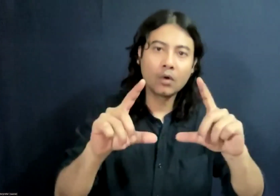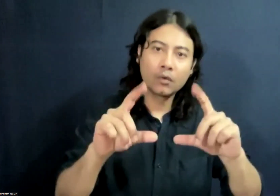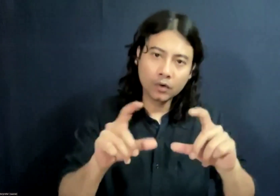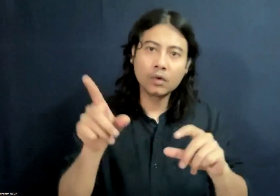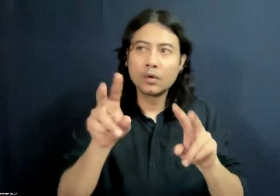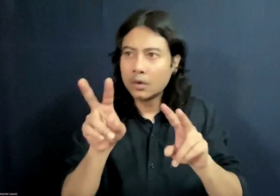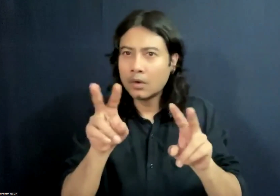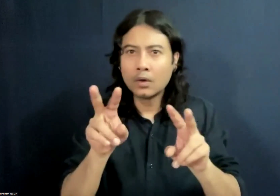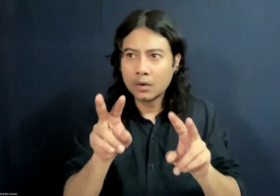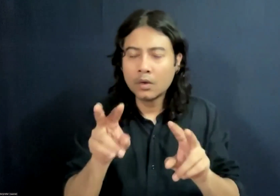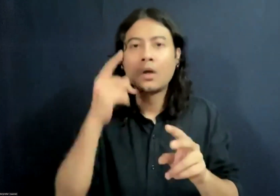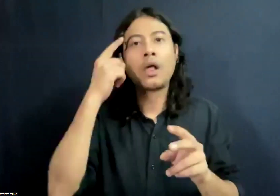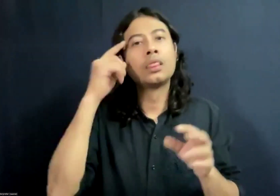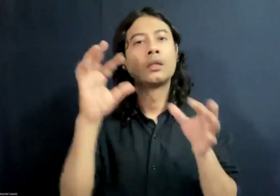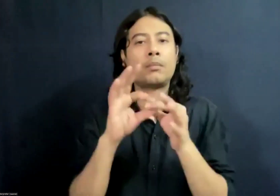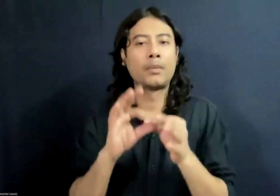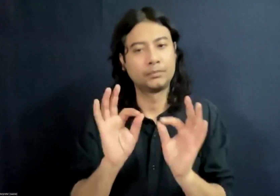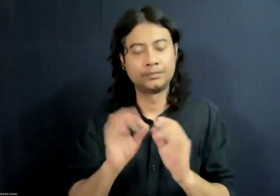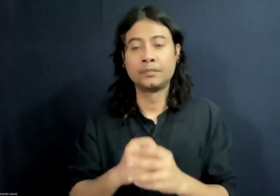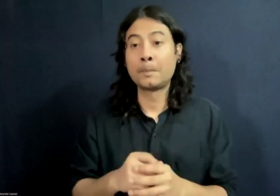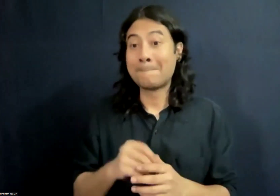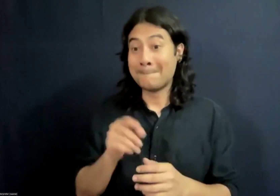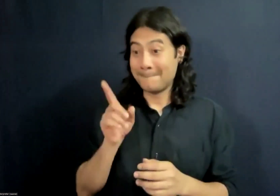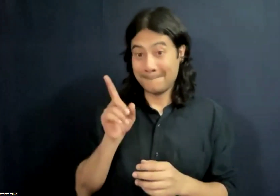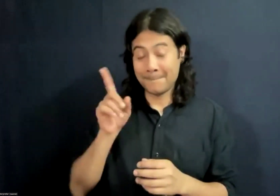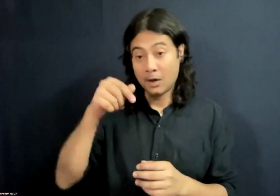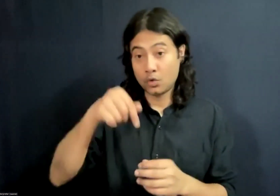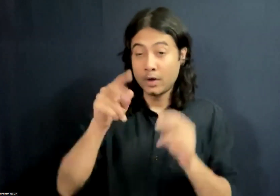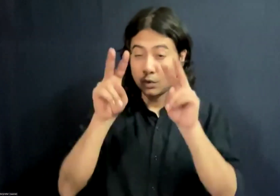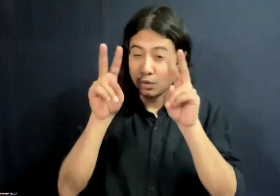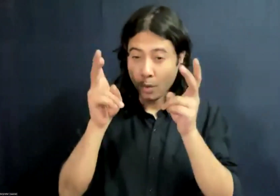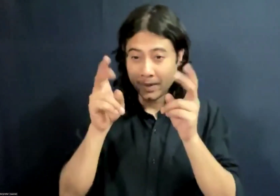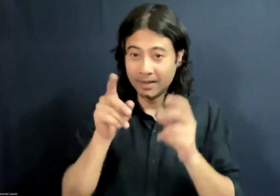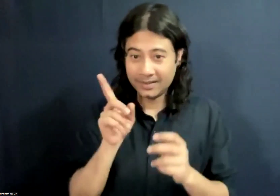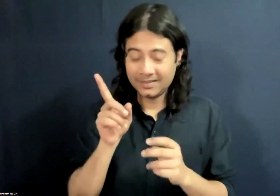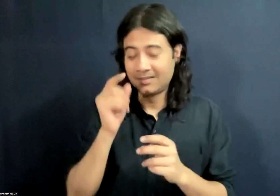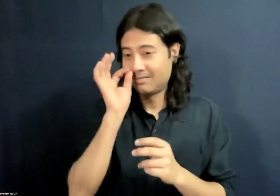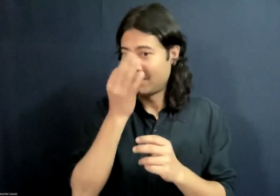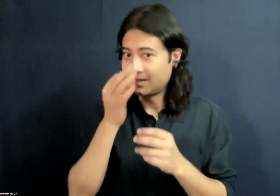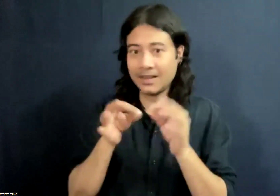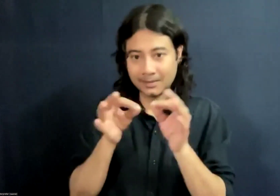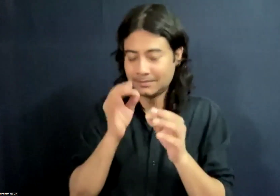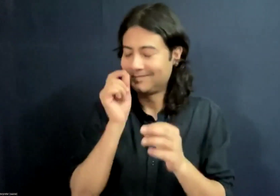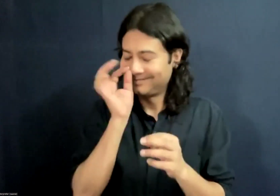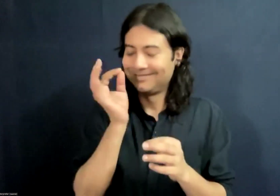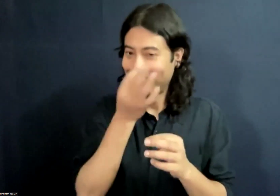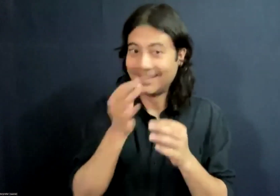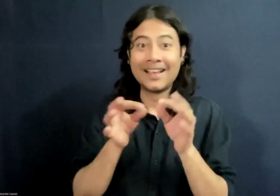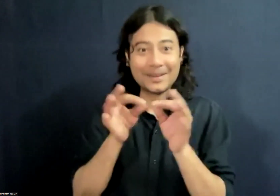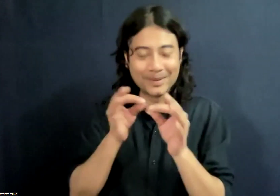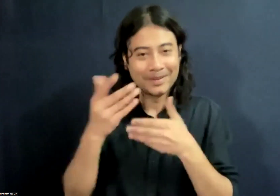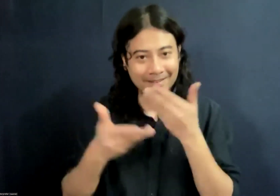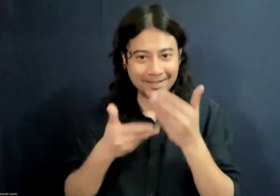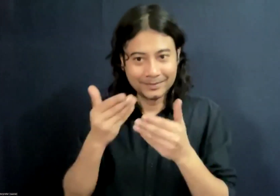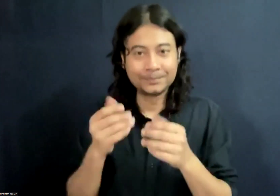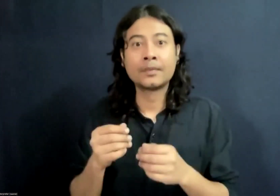that while I am explaining this class to you, you must take some few minutes and think within your